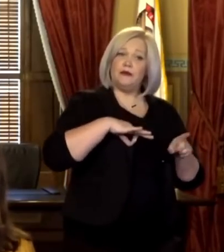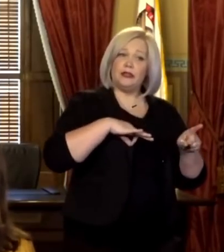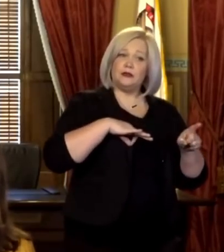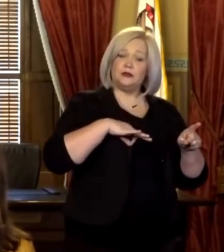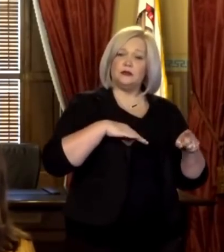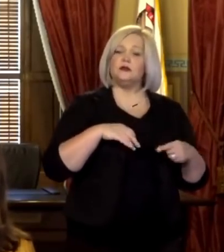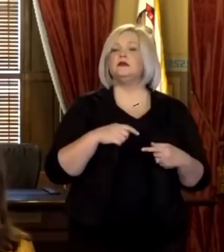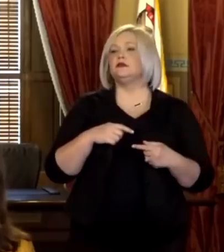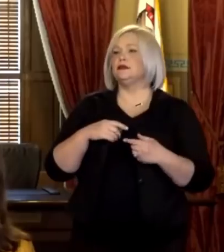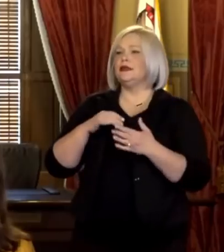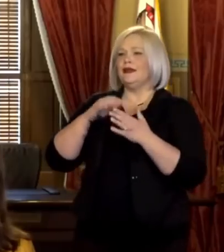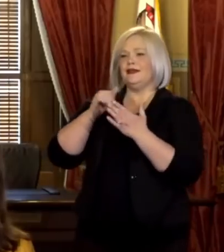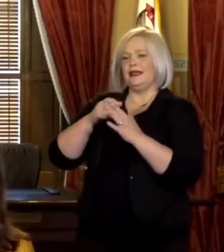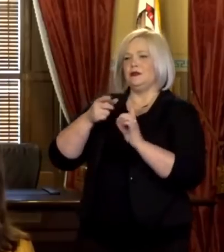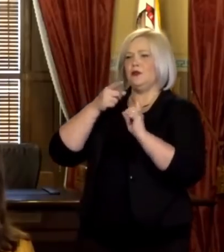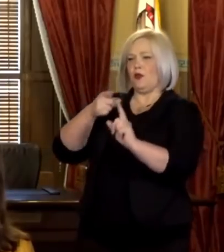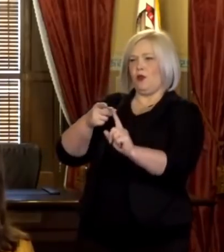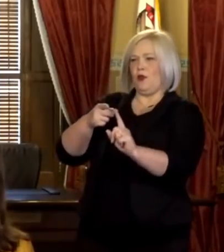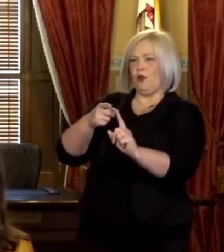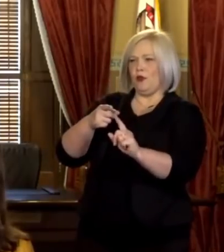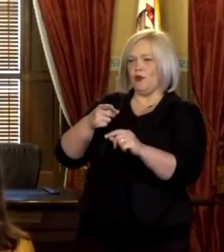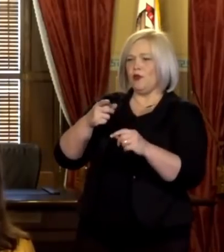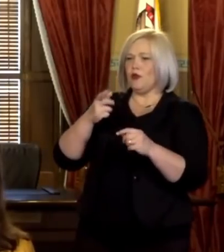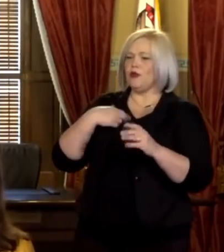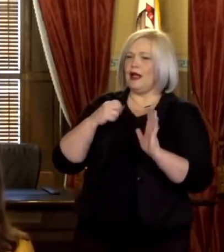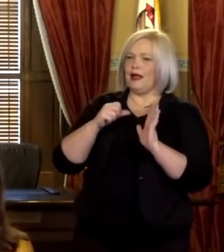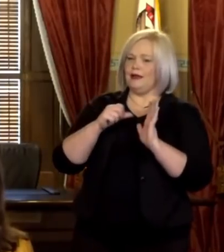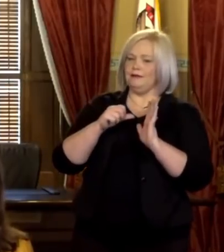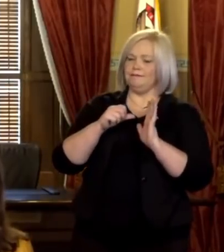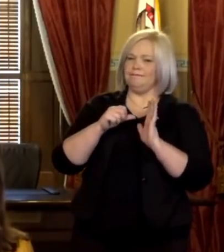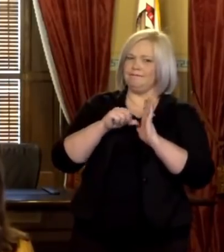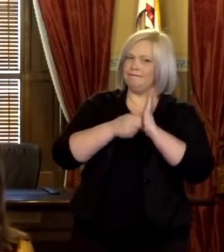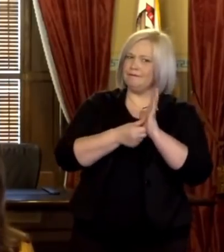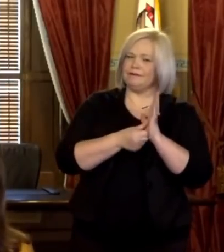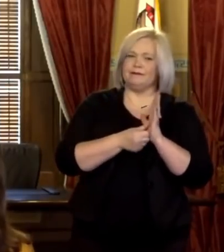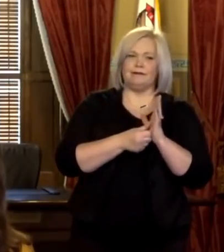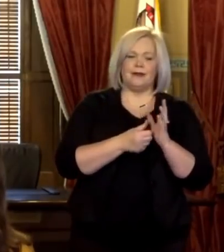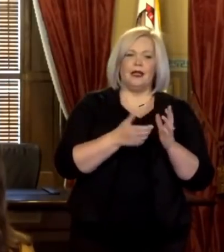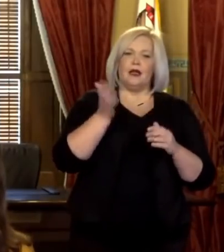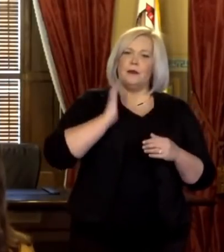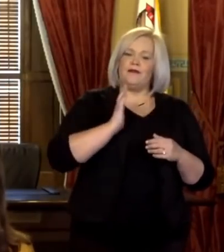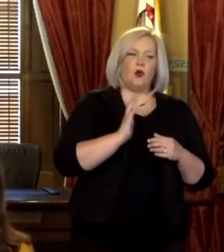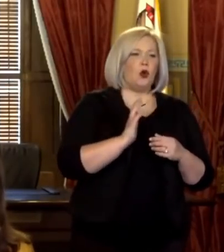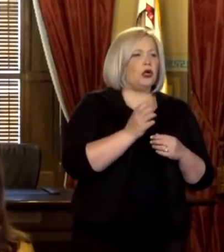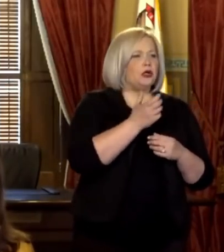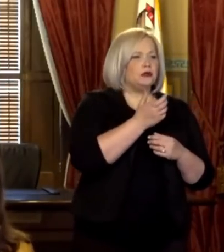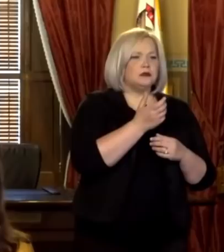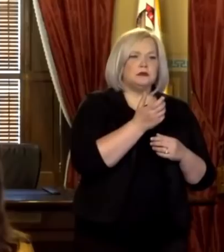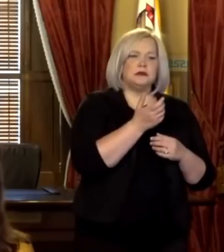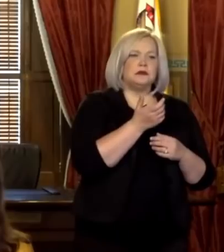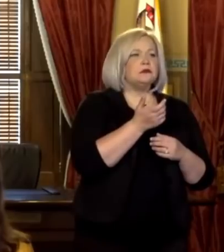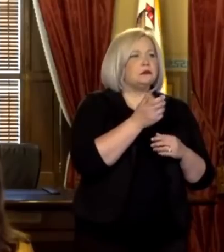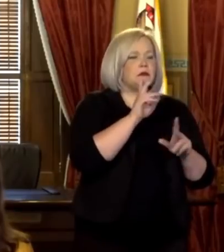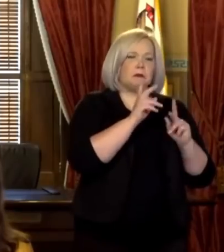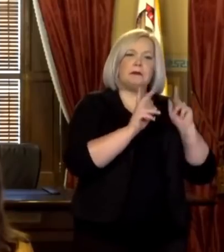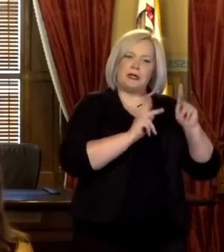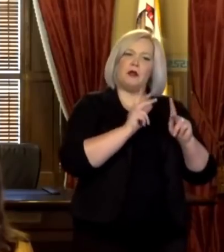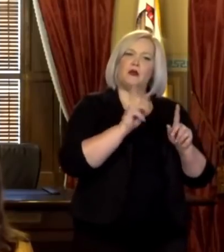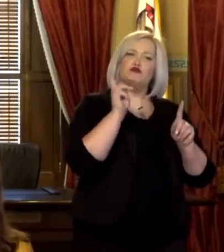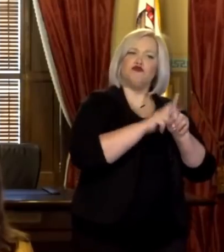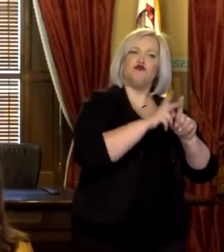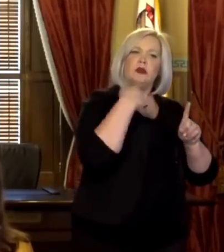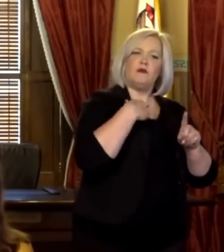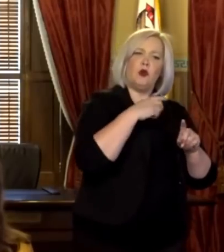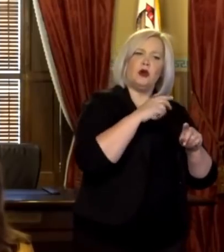I highlighted in my comments the incredible surge on the unemployment system, even in the height of the Great